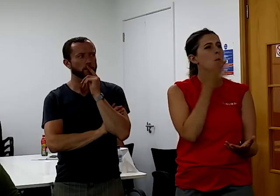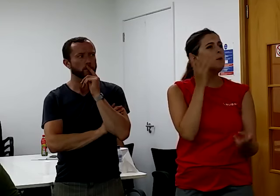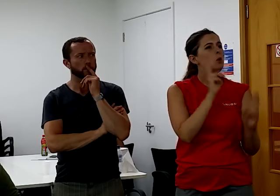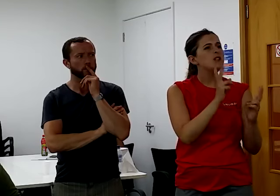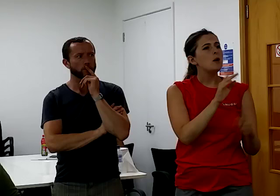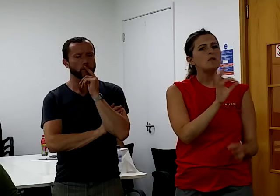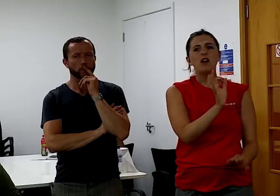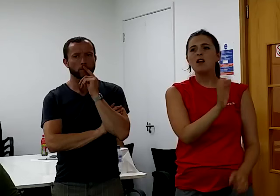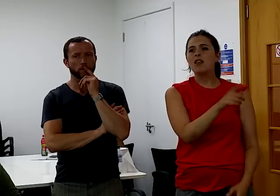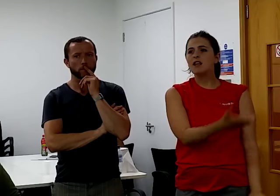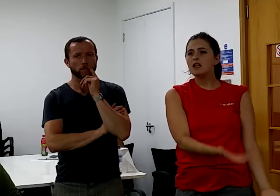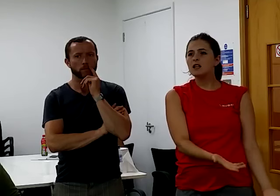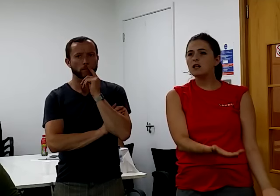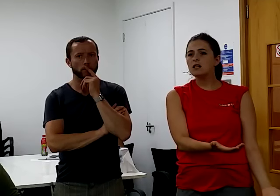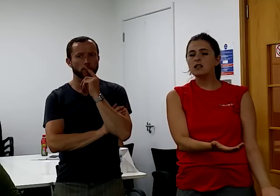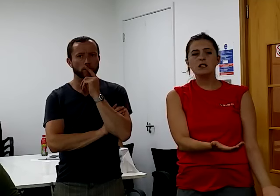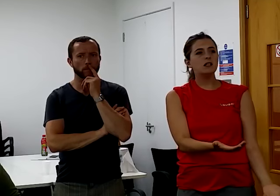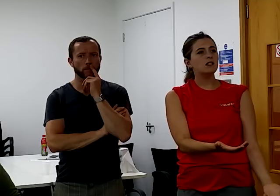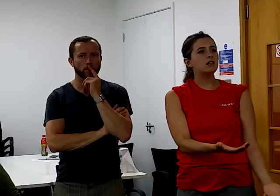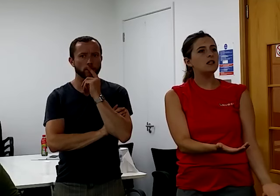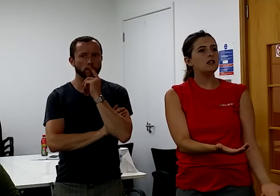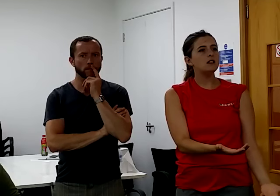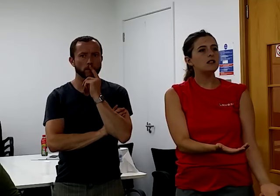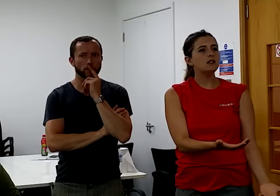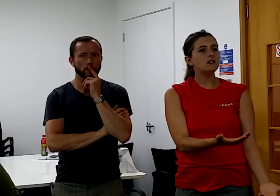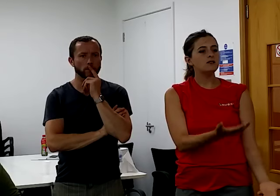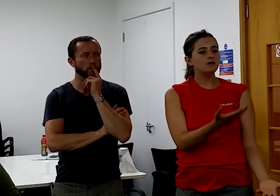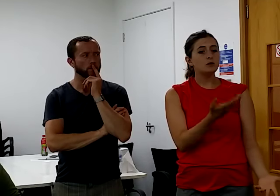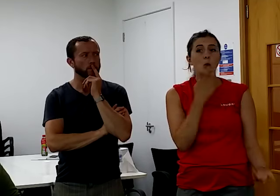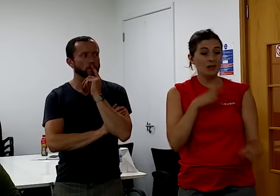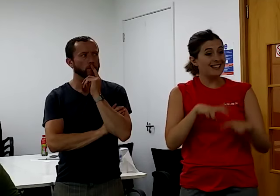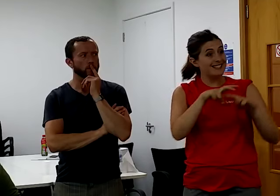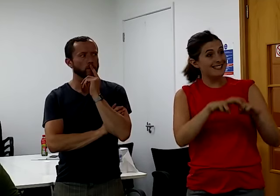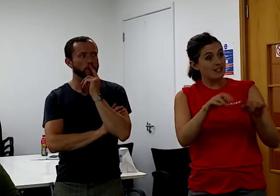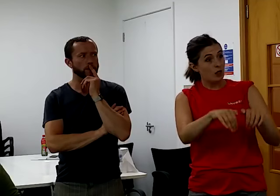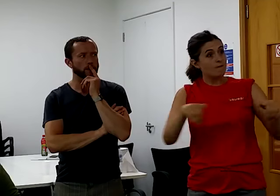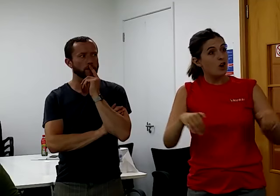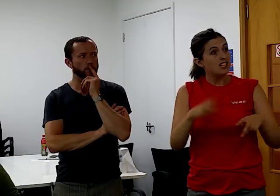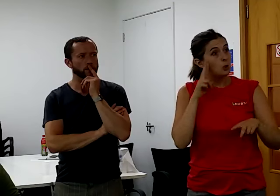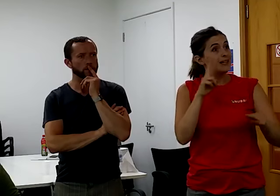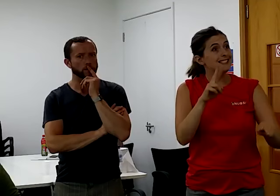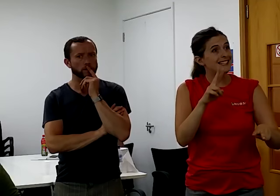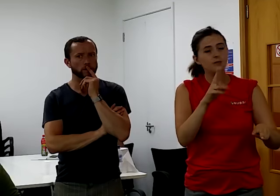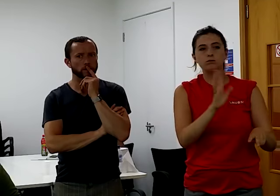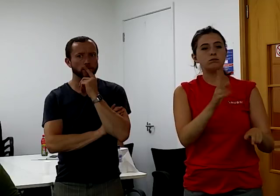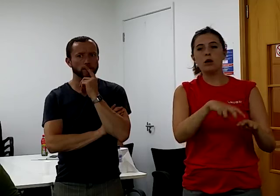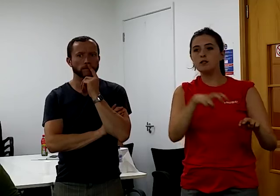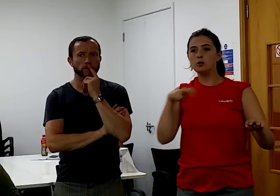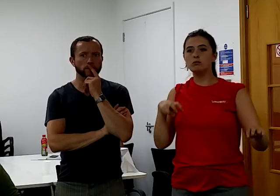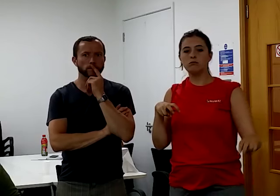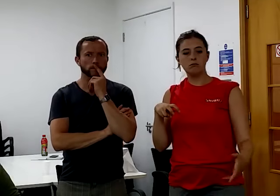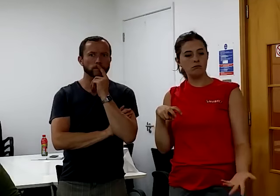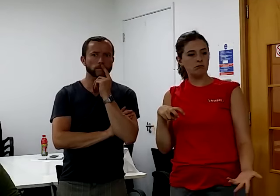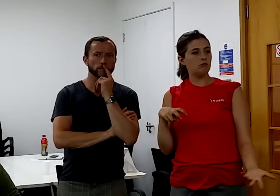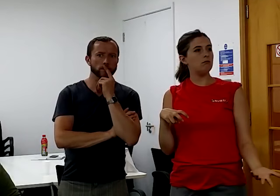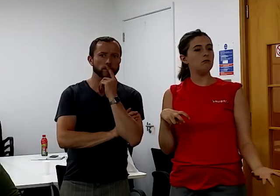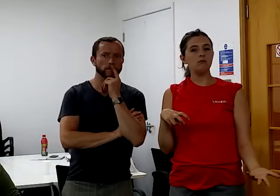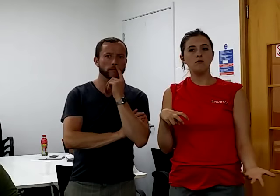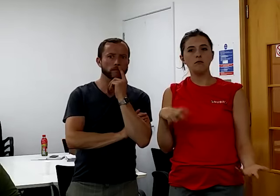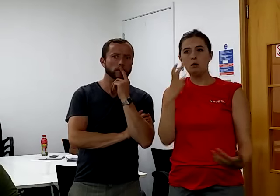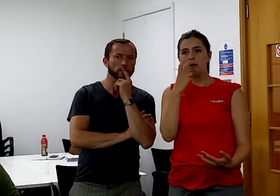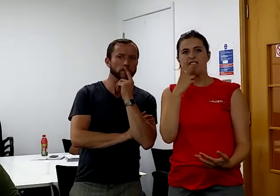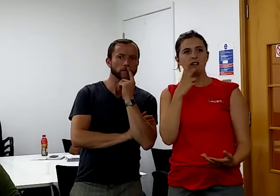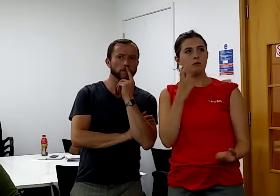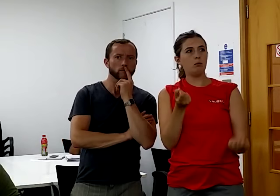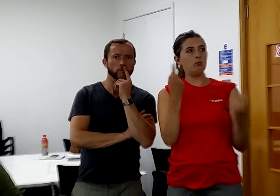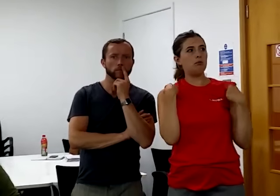interpreter, and there was no seats at the front, and I spent most of the evening at the back of the room wondering